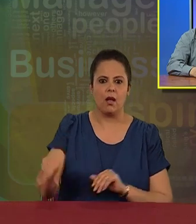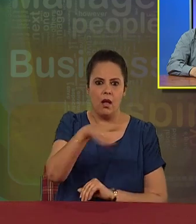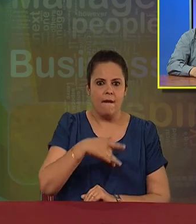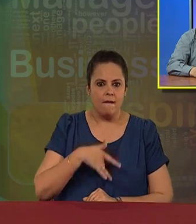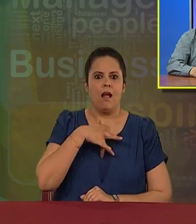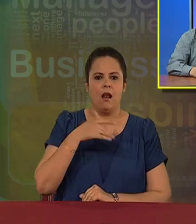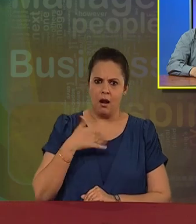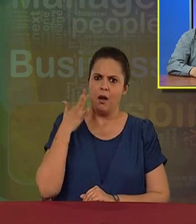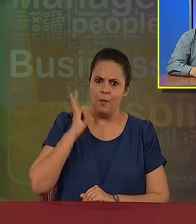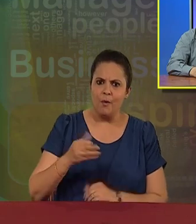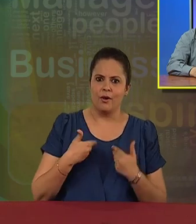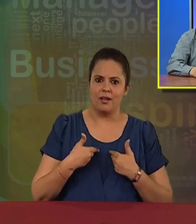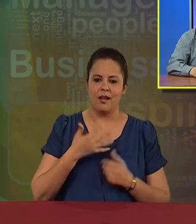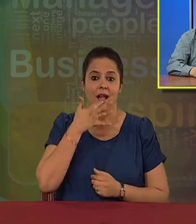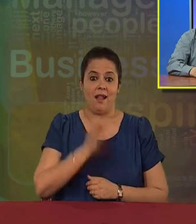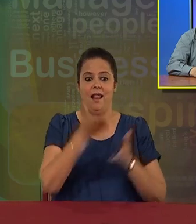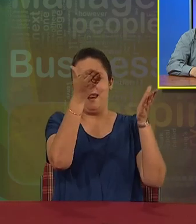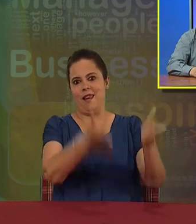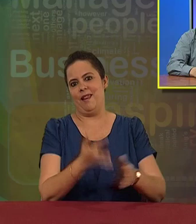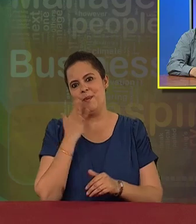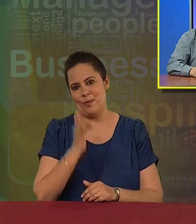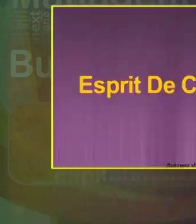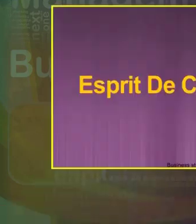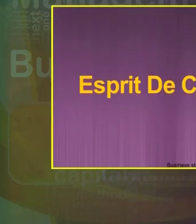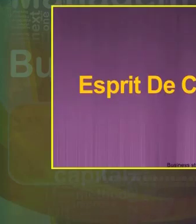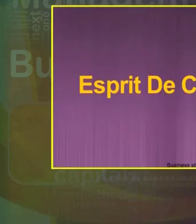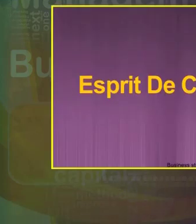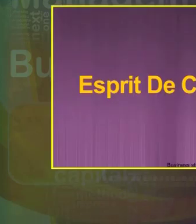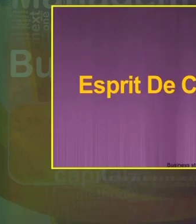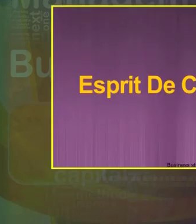part of the organization, which actually they are.